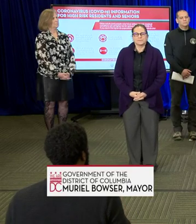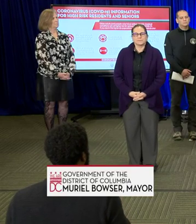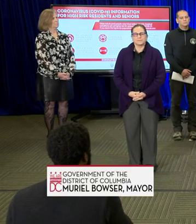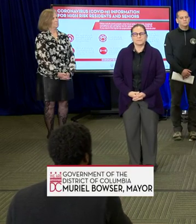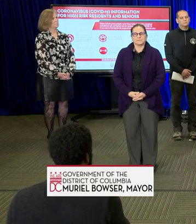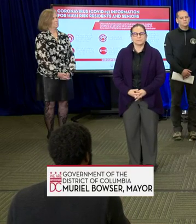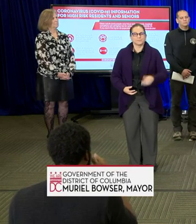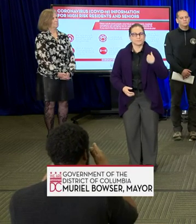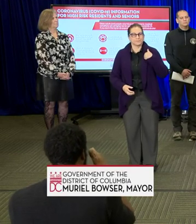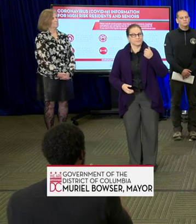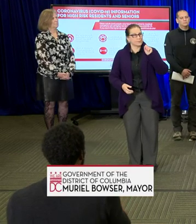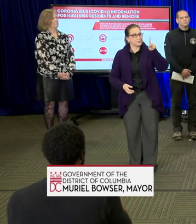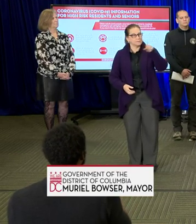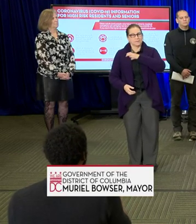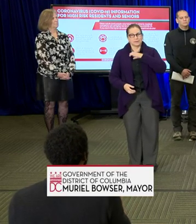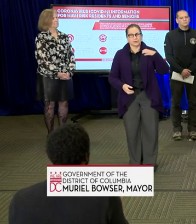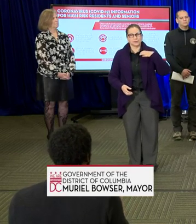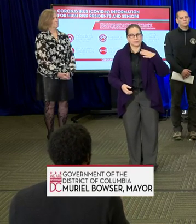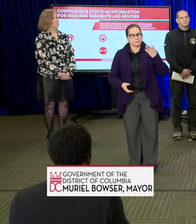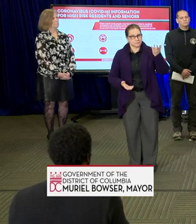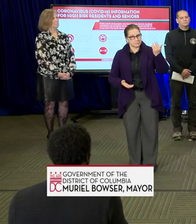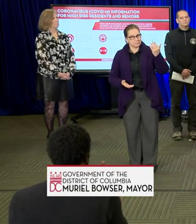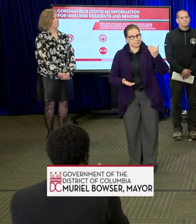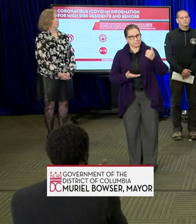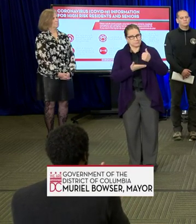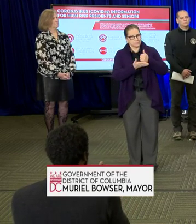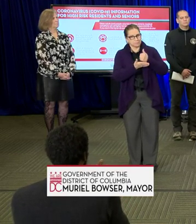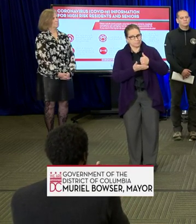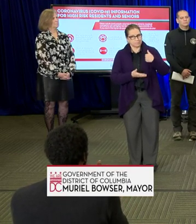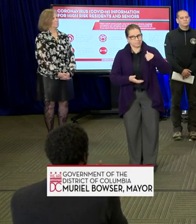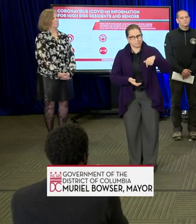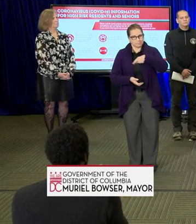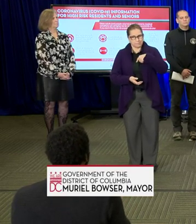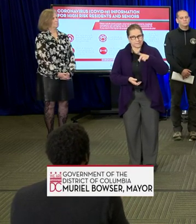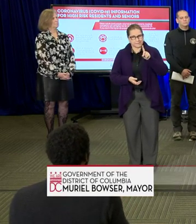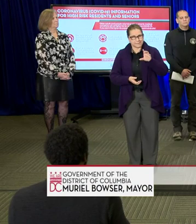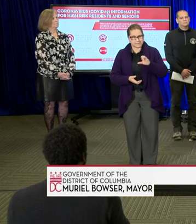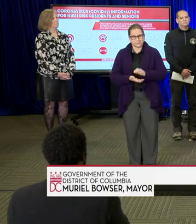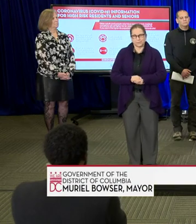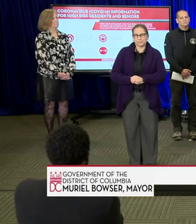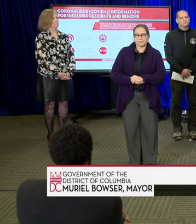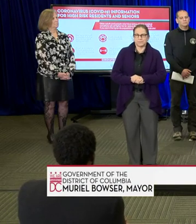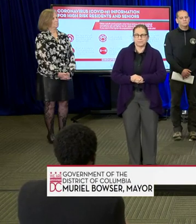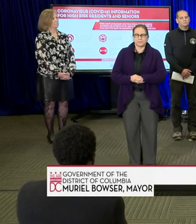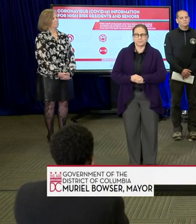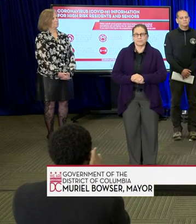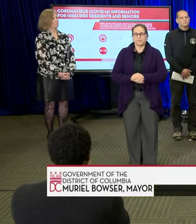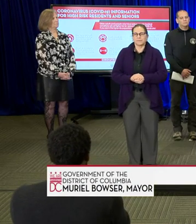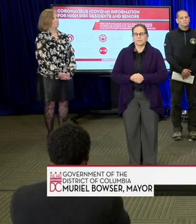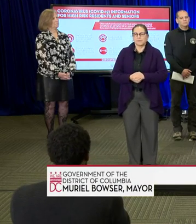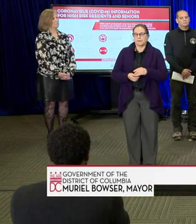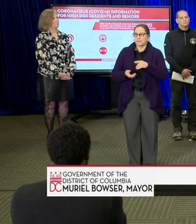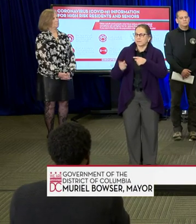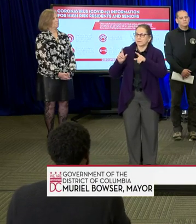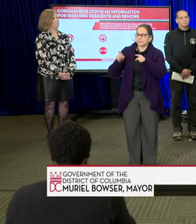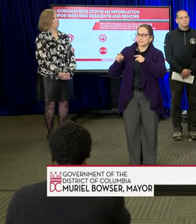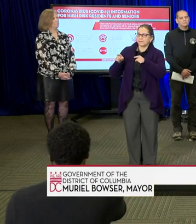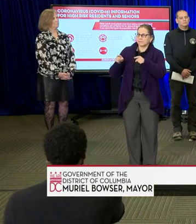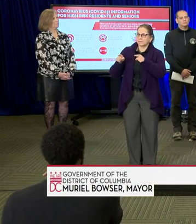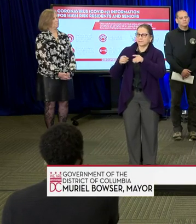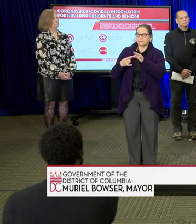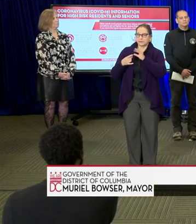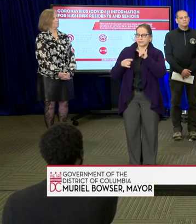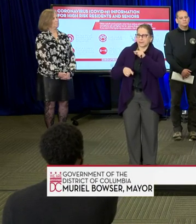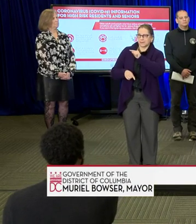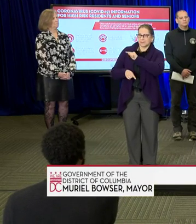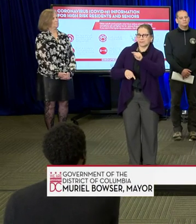long-term recovery of our nation. We know that our hospitals and medical providers need an infusion of cash in